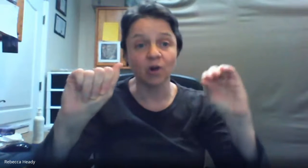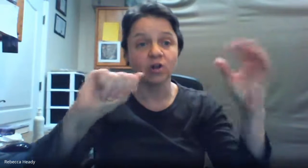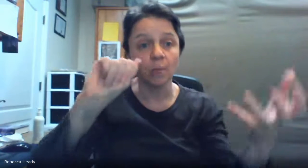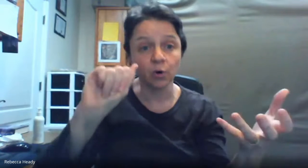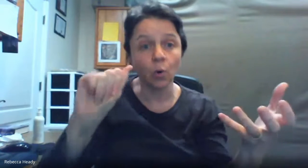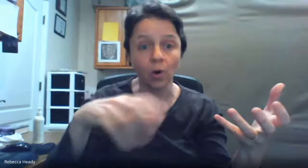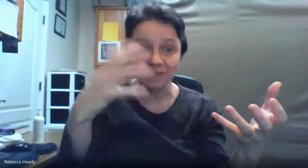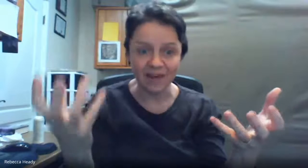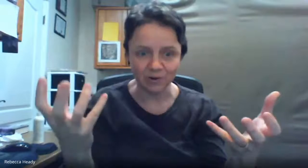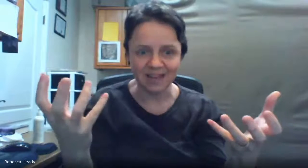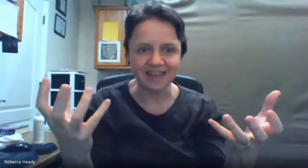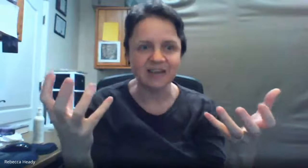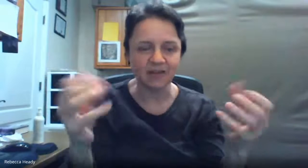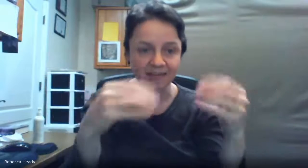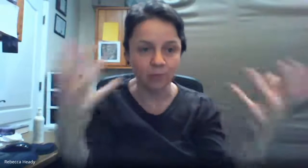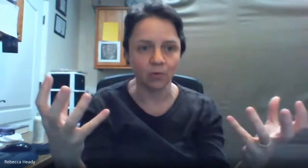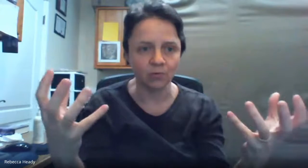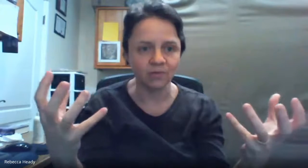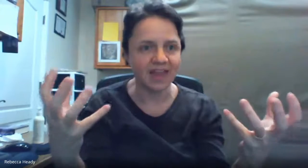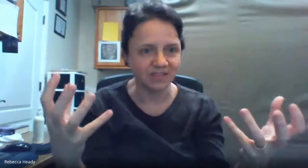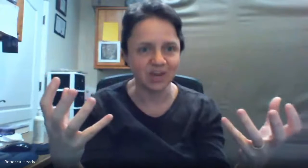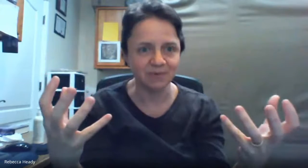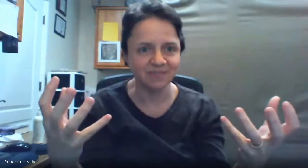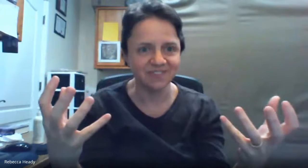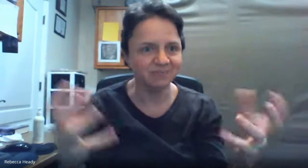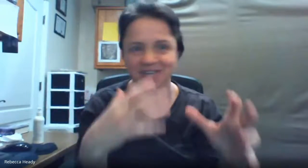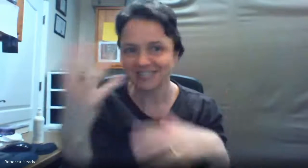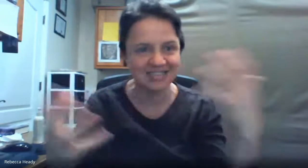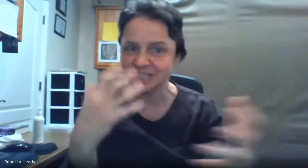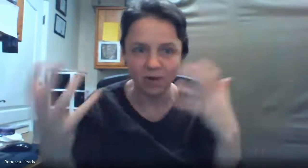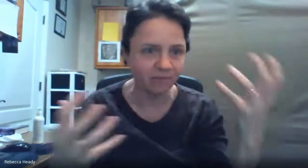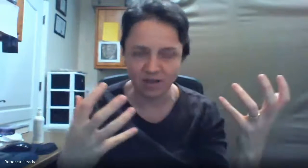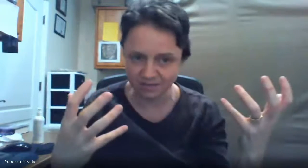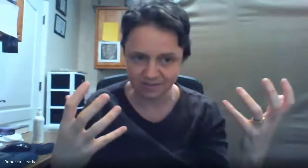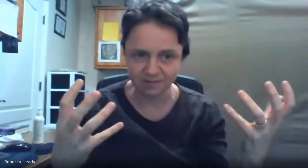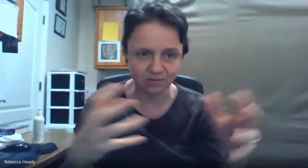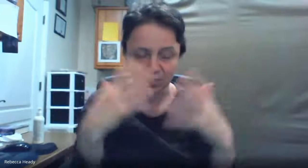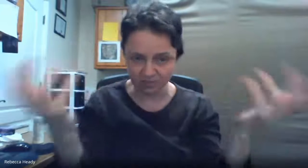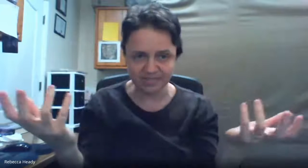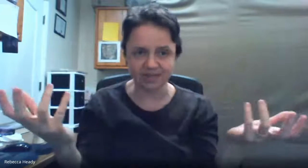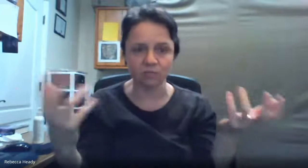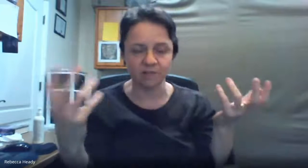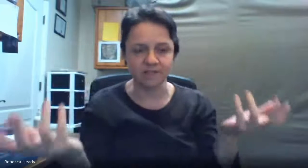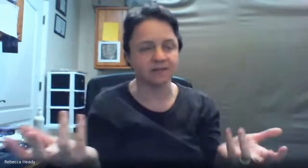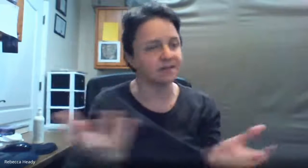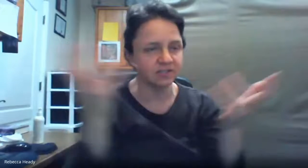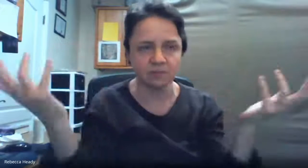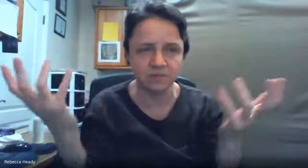a number or a letter. Like that's how they label the hand shape, because it's an easy way for us to understand it and reference it, and it just seems to be an